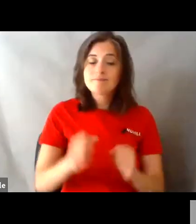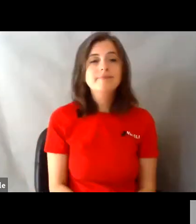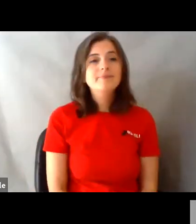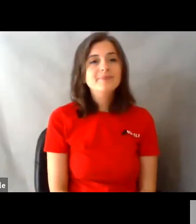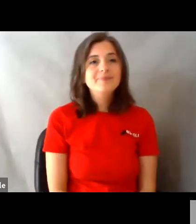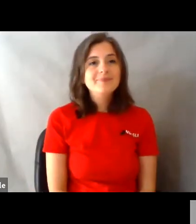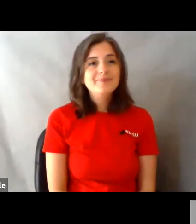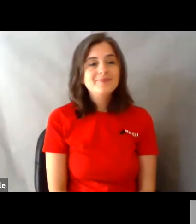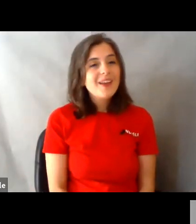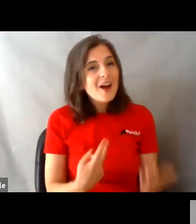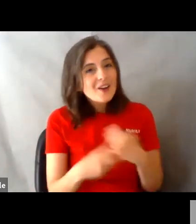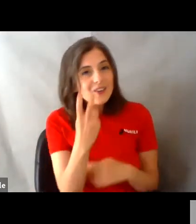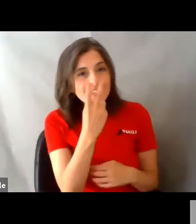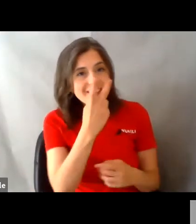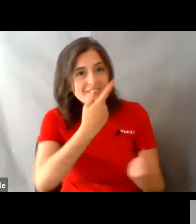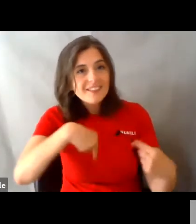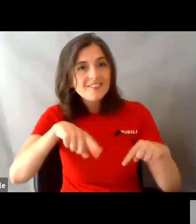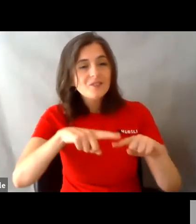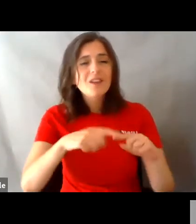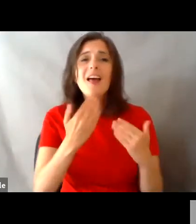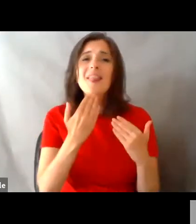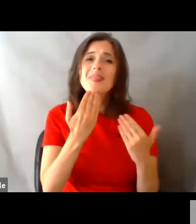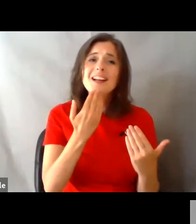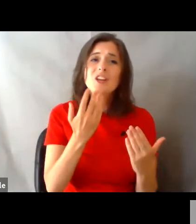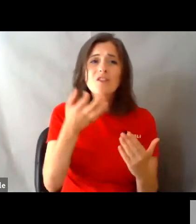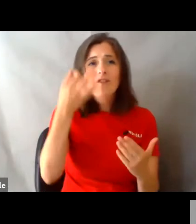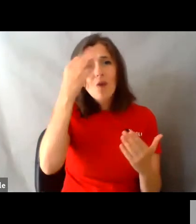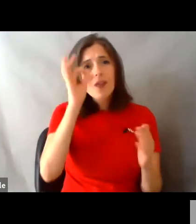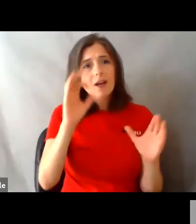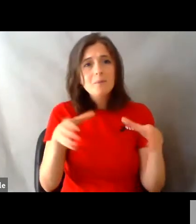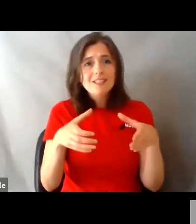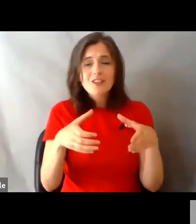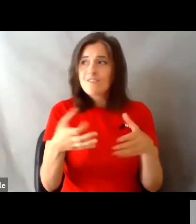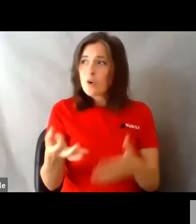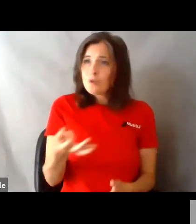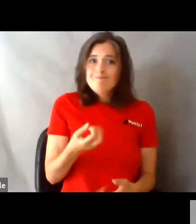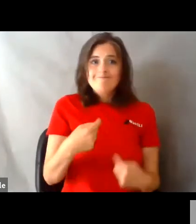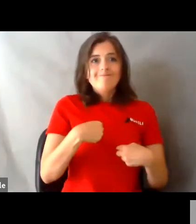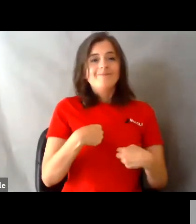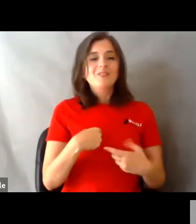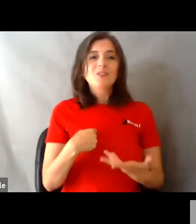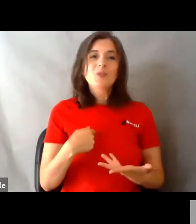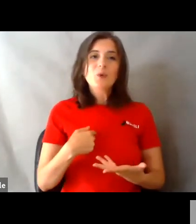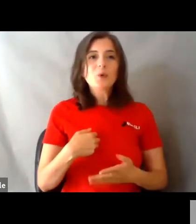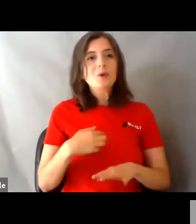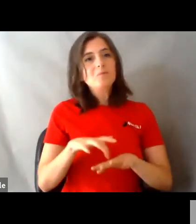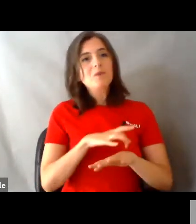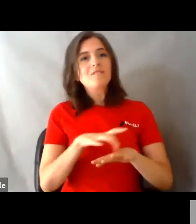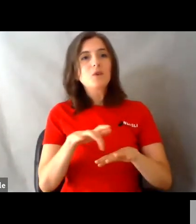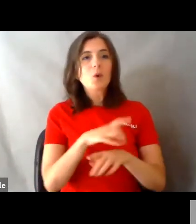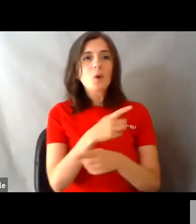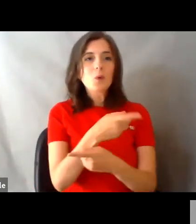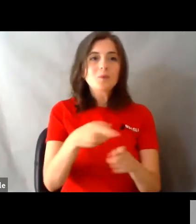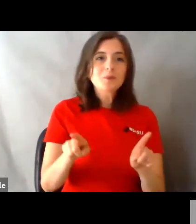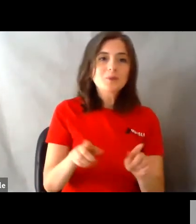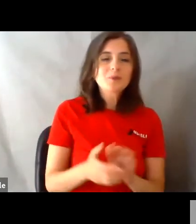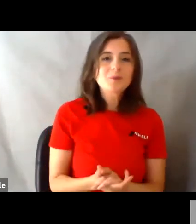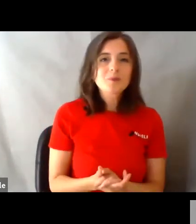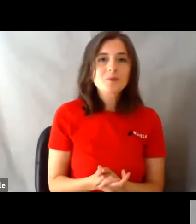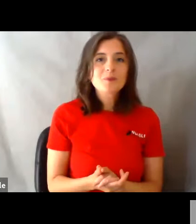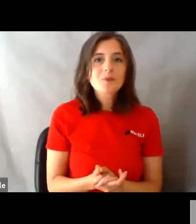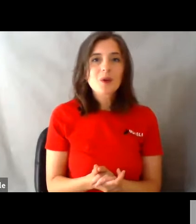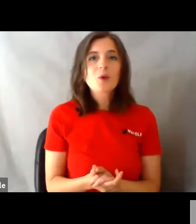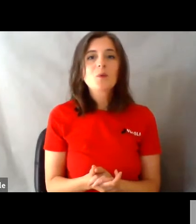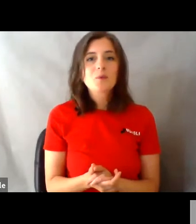everybody, and thank you to the Commission for having me perform to you all this evening. This piece that I wrote